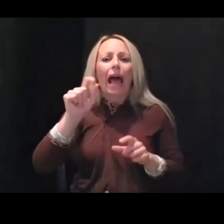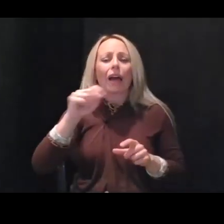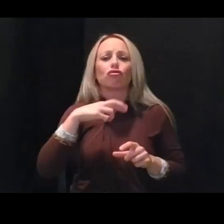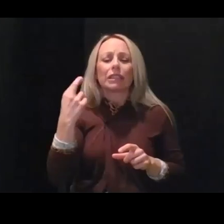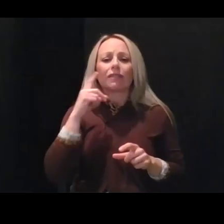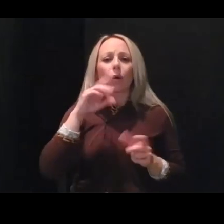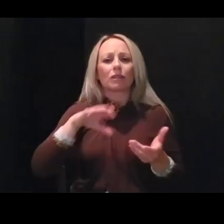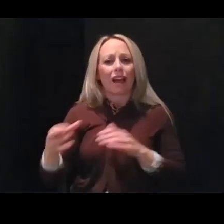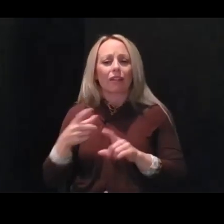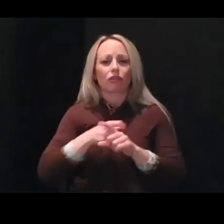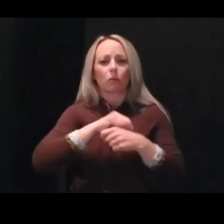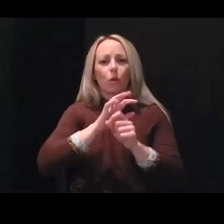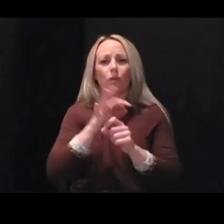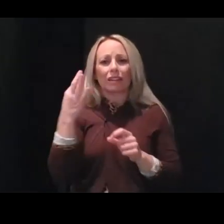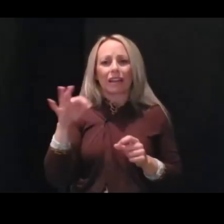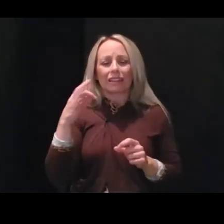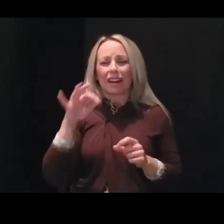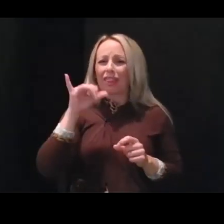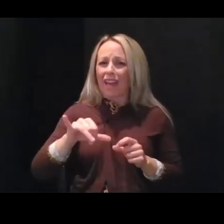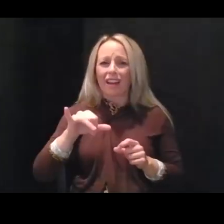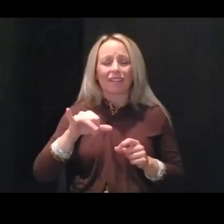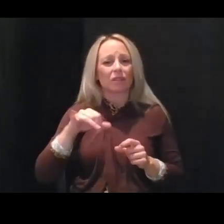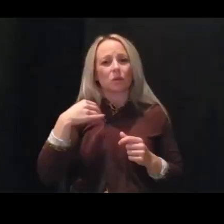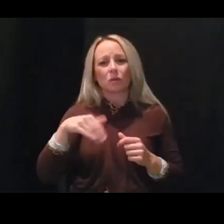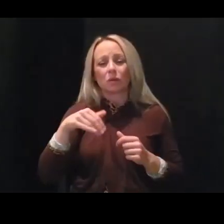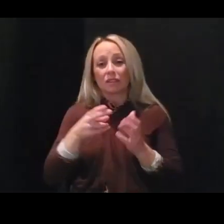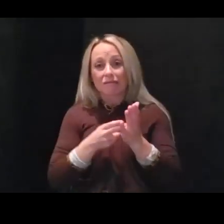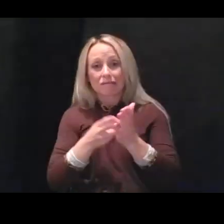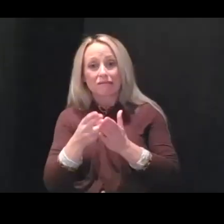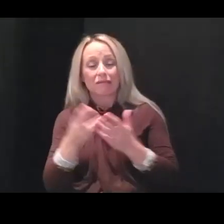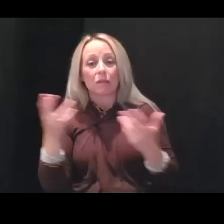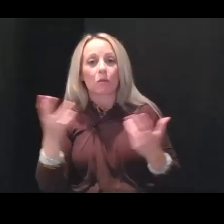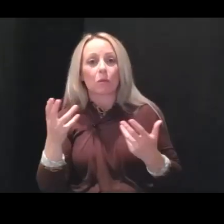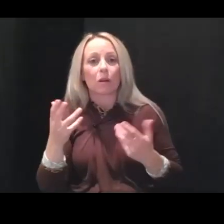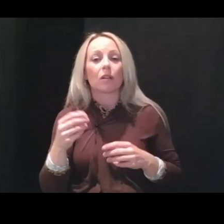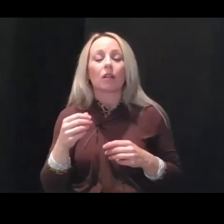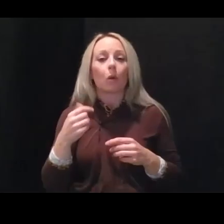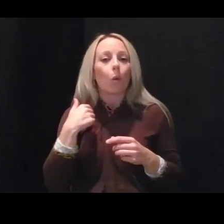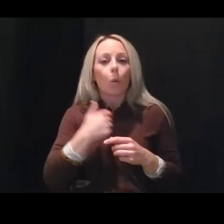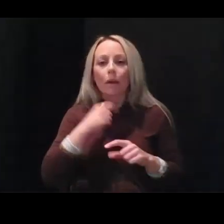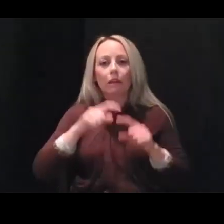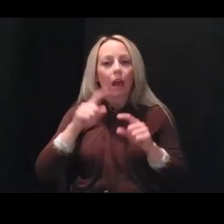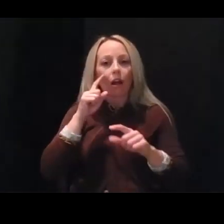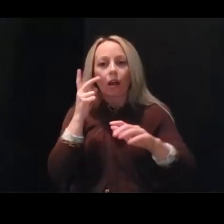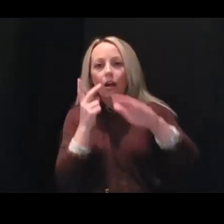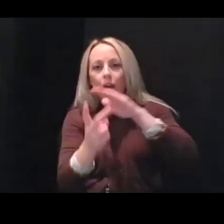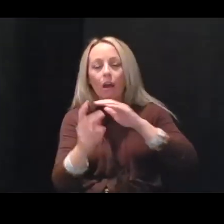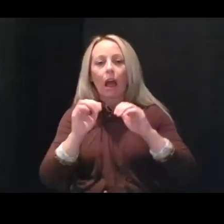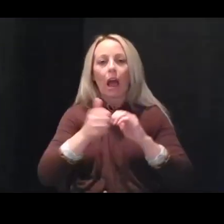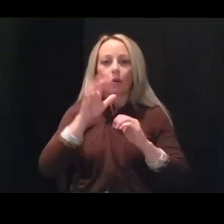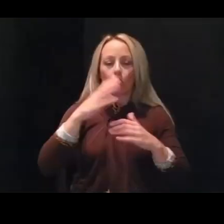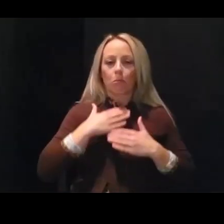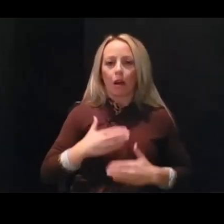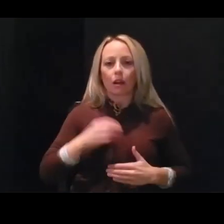read recently in our community. Because we do not know exactly how someone's body and immune system will respond